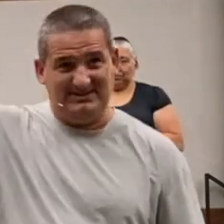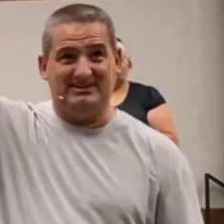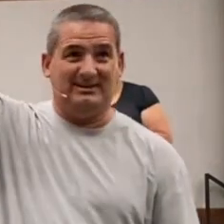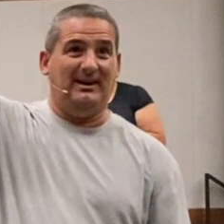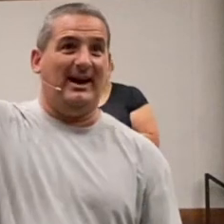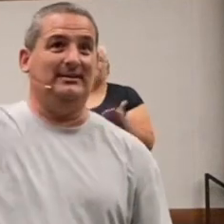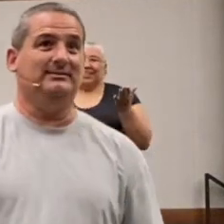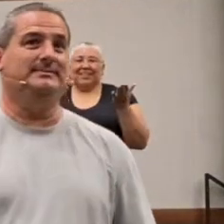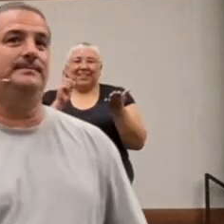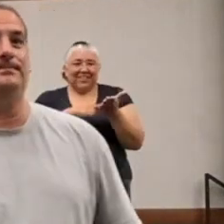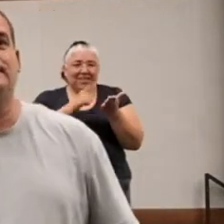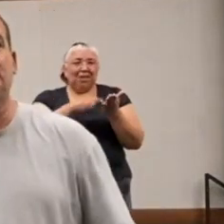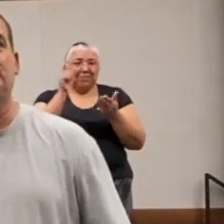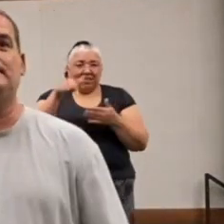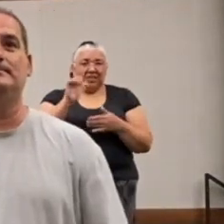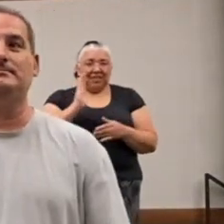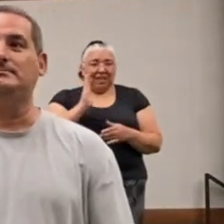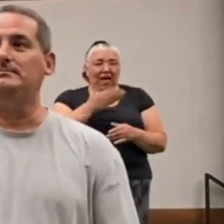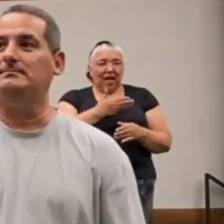Sometimes this is our idol.